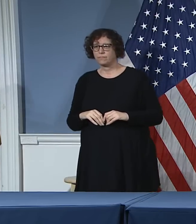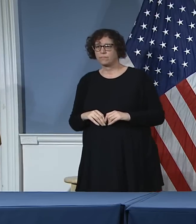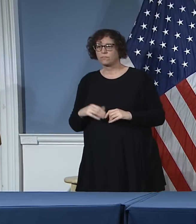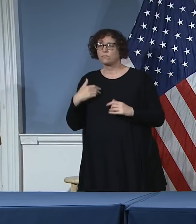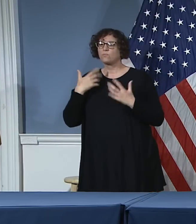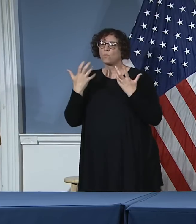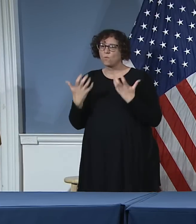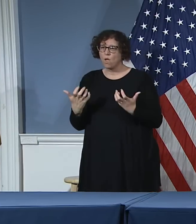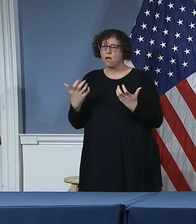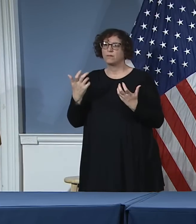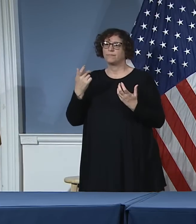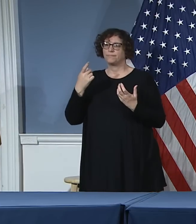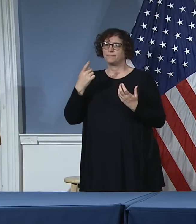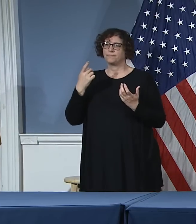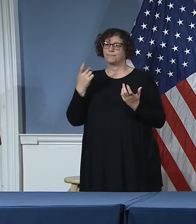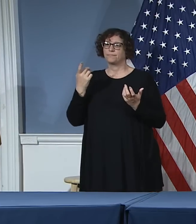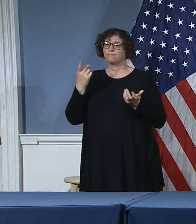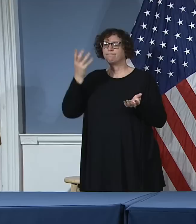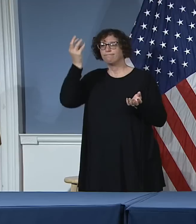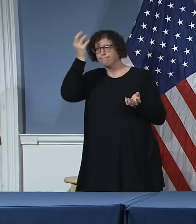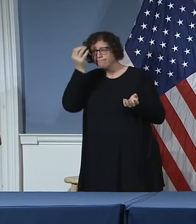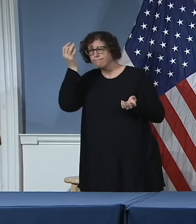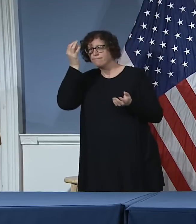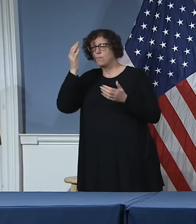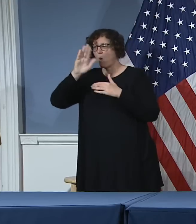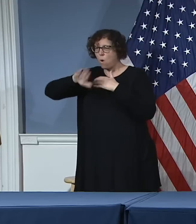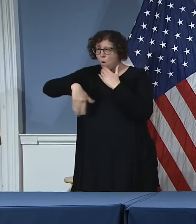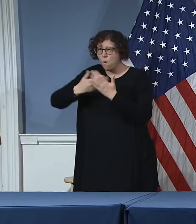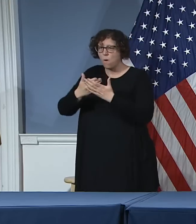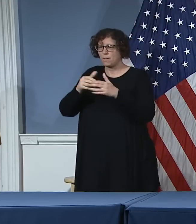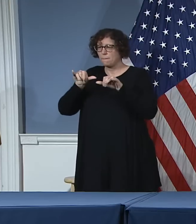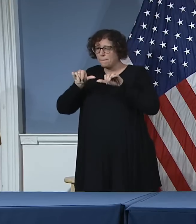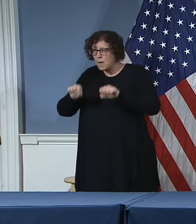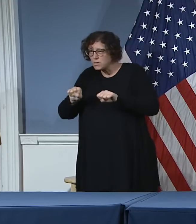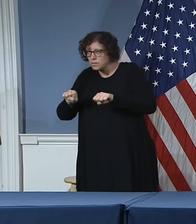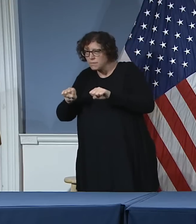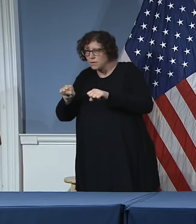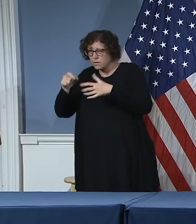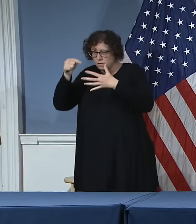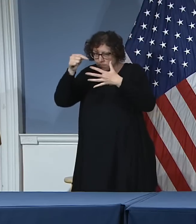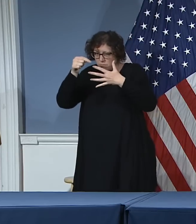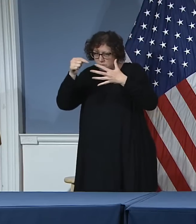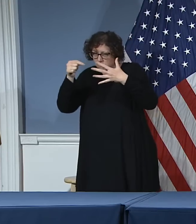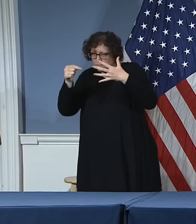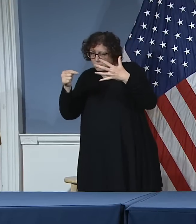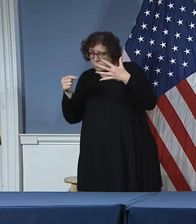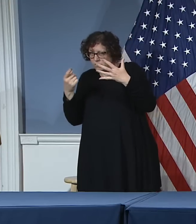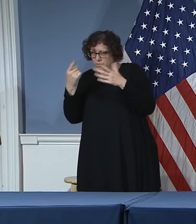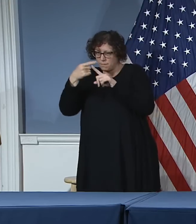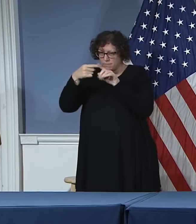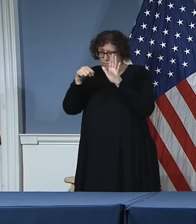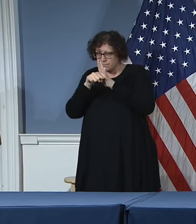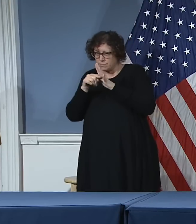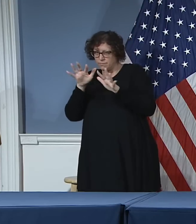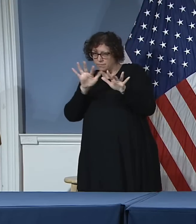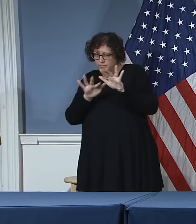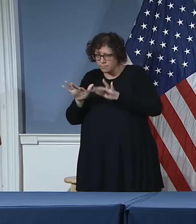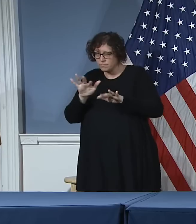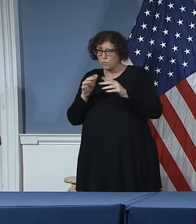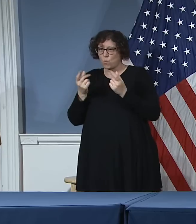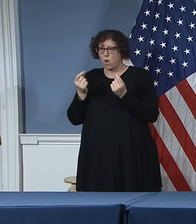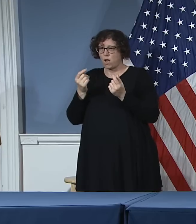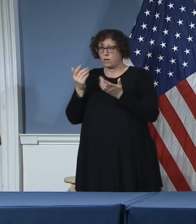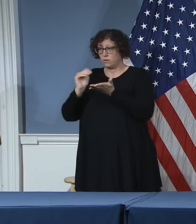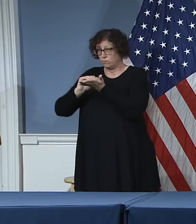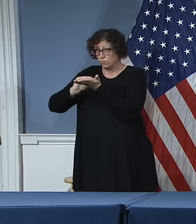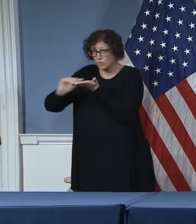terms of the ability to know what the outcomes will be, because you don't want to create a new problem trying to solve an original problem. And we have to